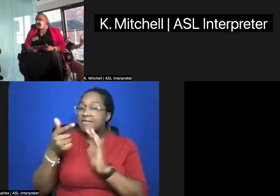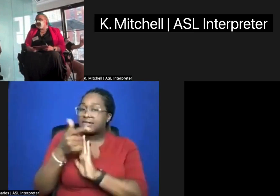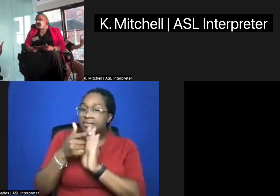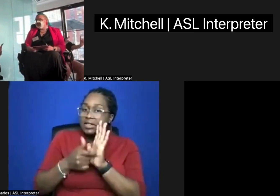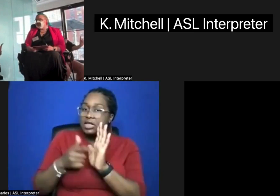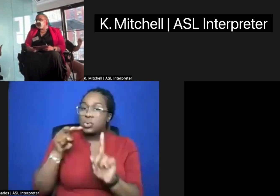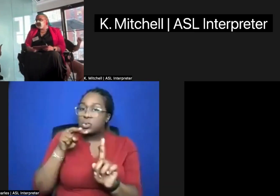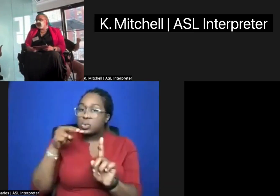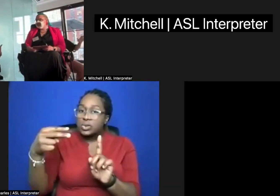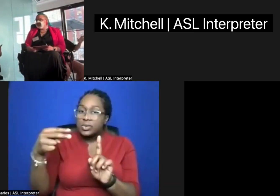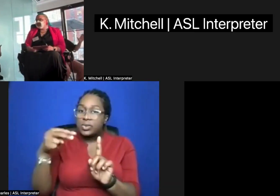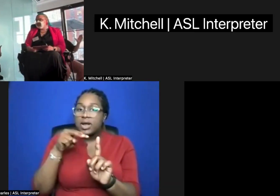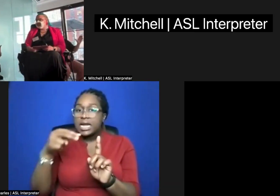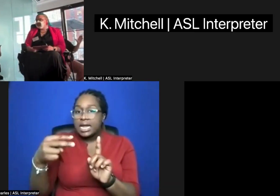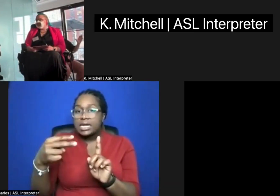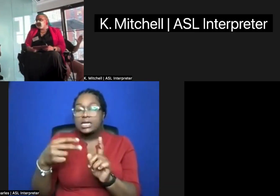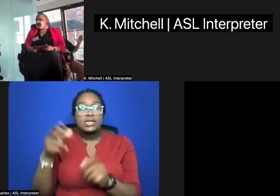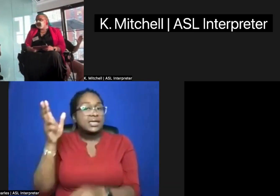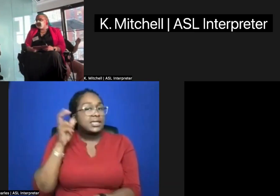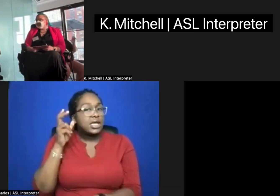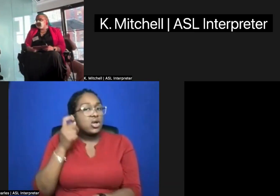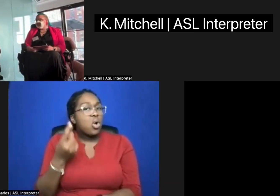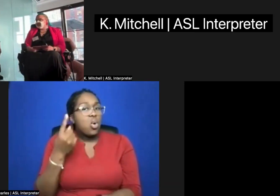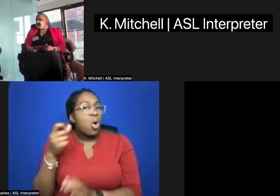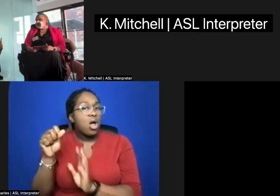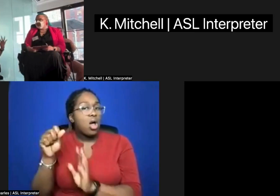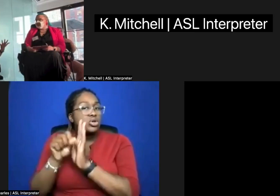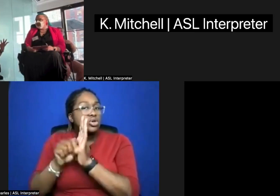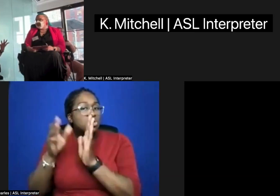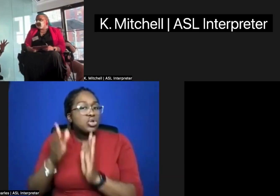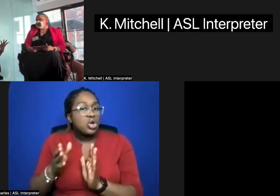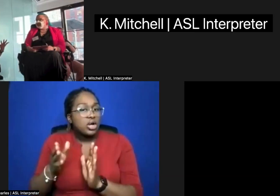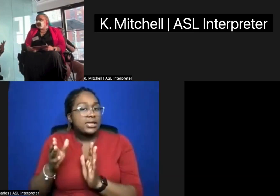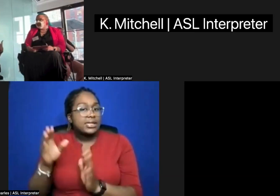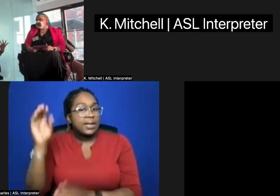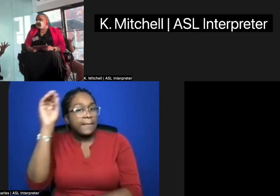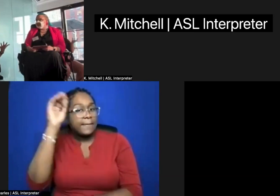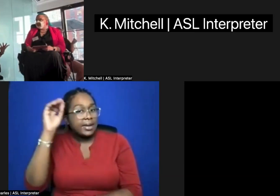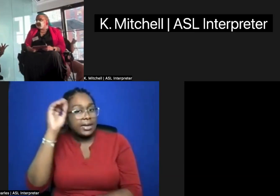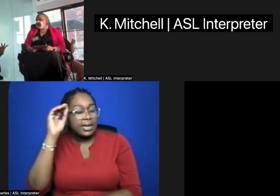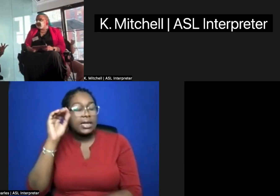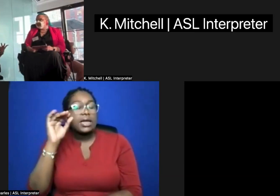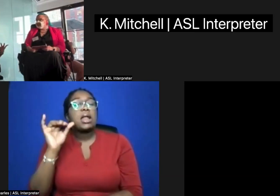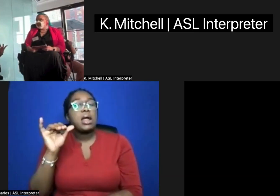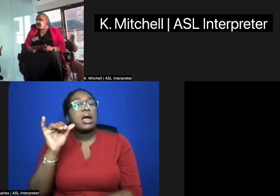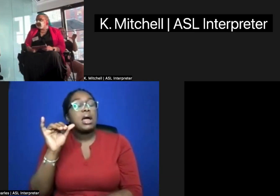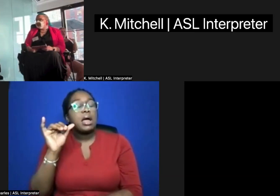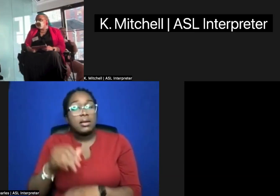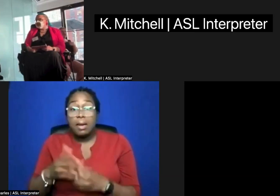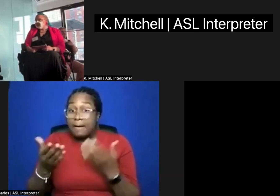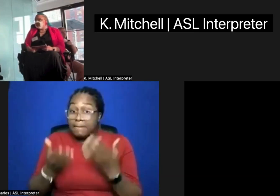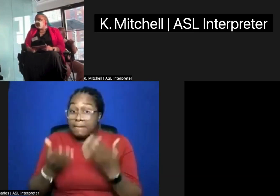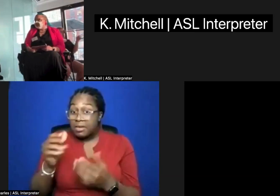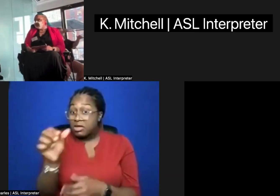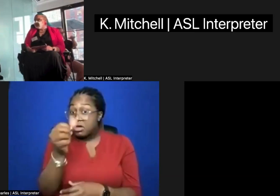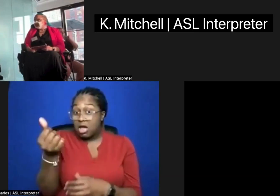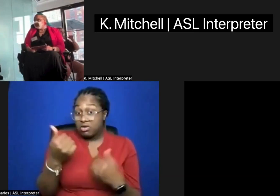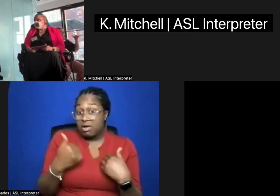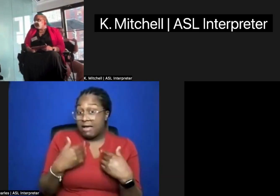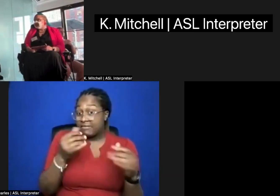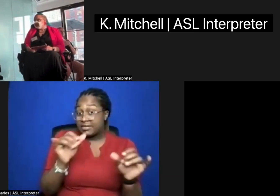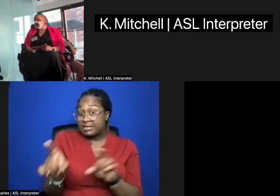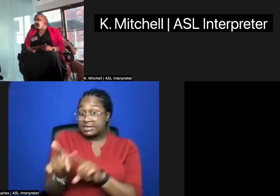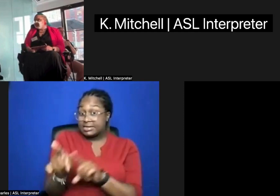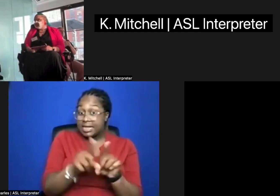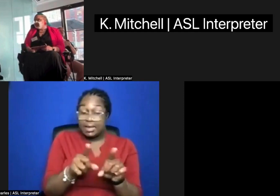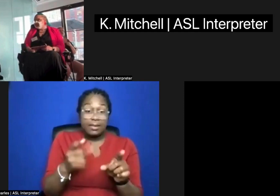what one of attorneys thinks, and many other groups also have the same thing. So I would say